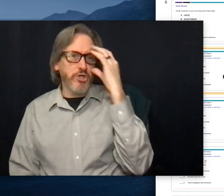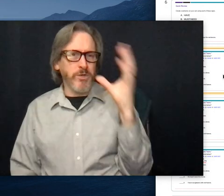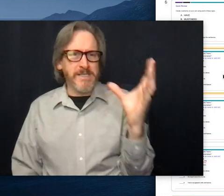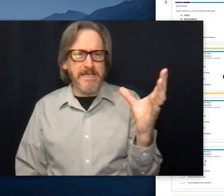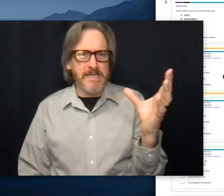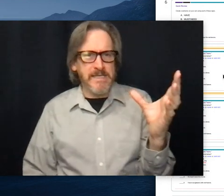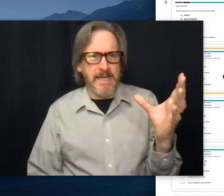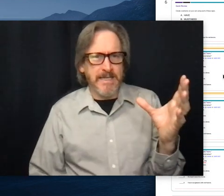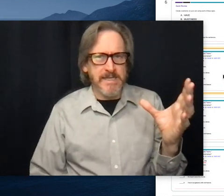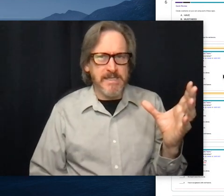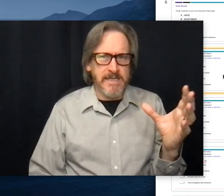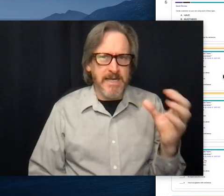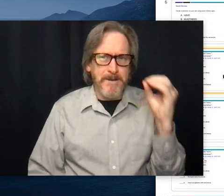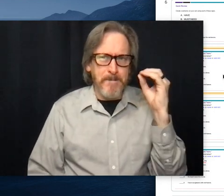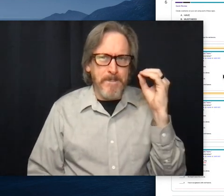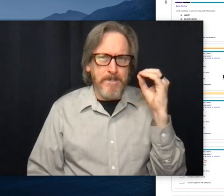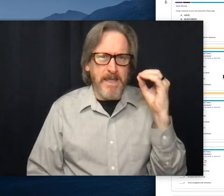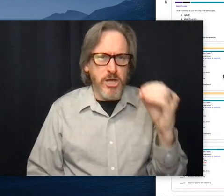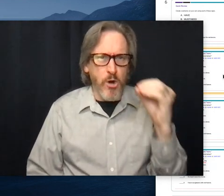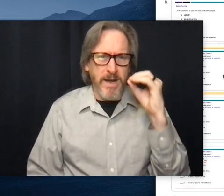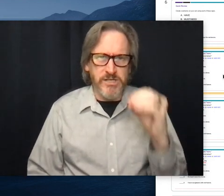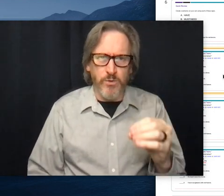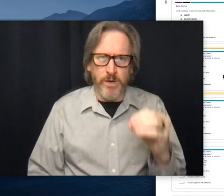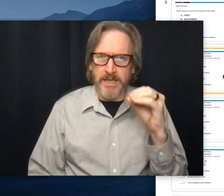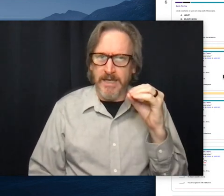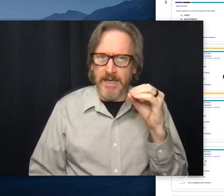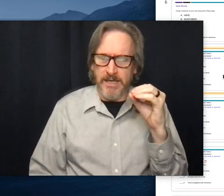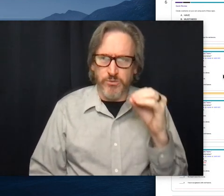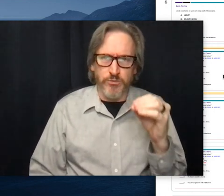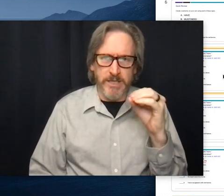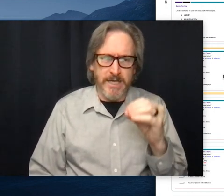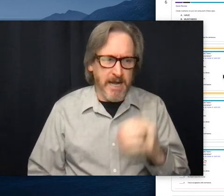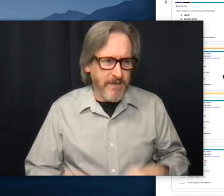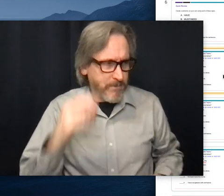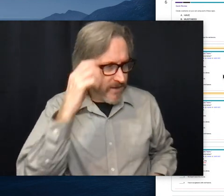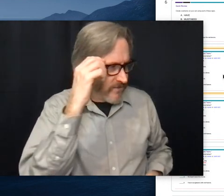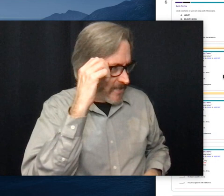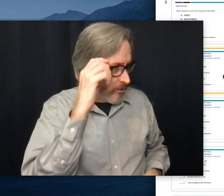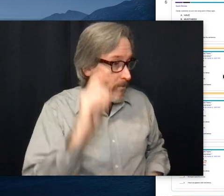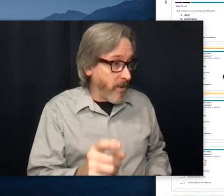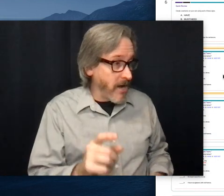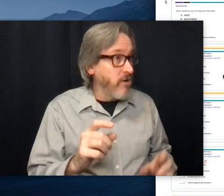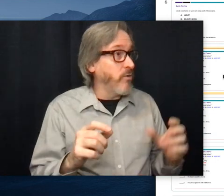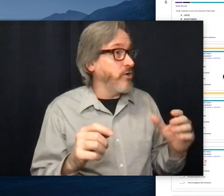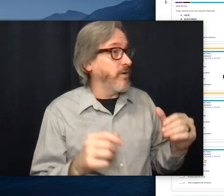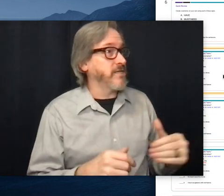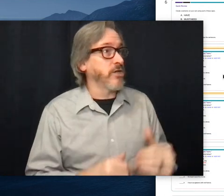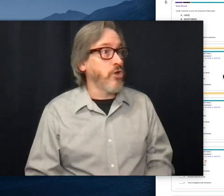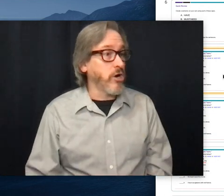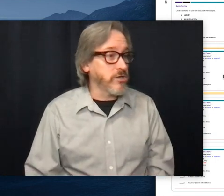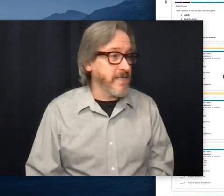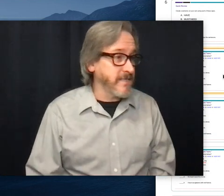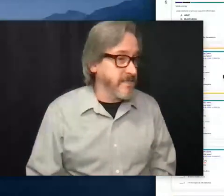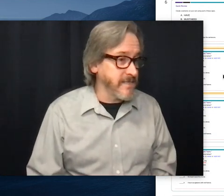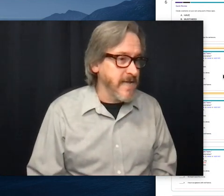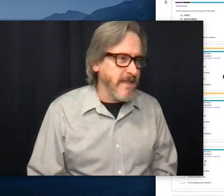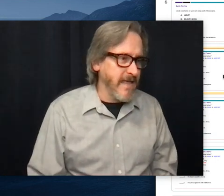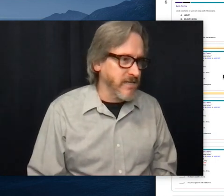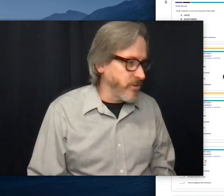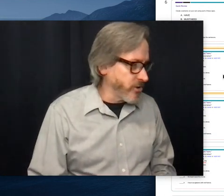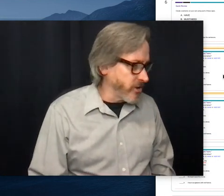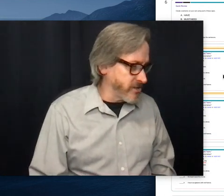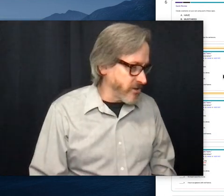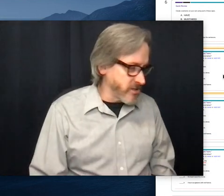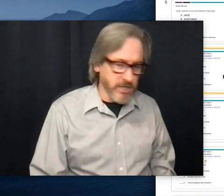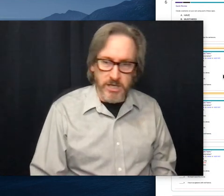For short sentences like this, they go by so quickly, it's really not that big of a deal. But when you get to longer sentences,